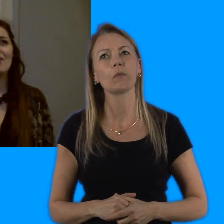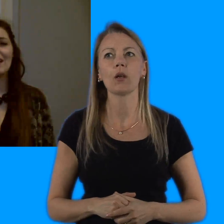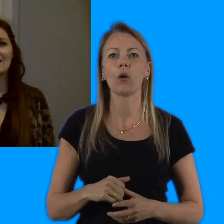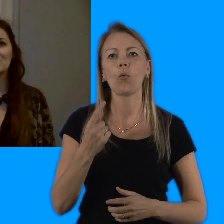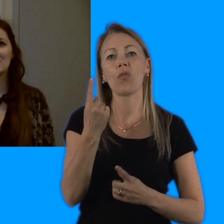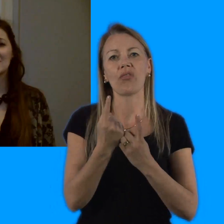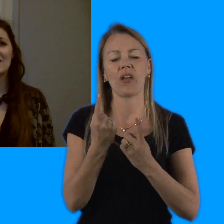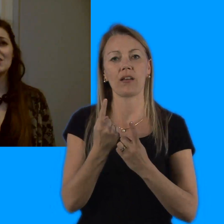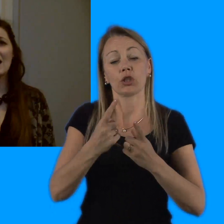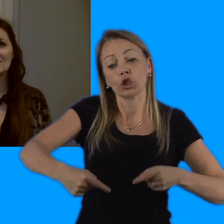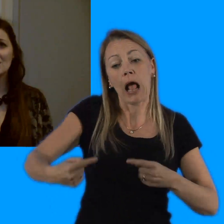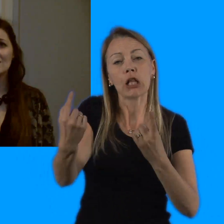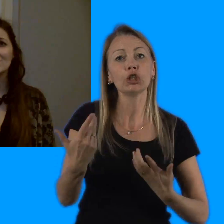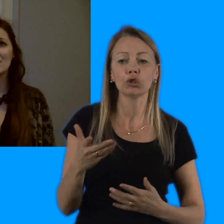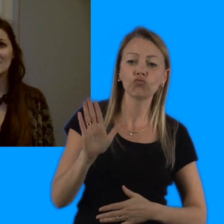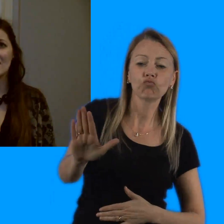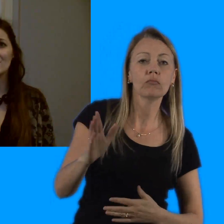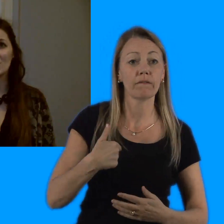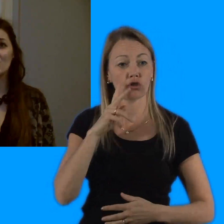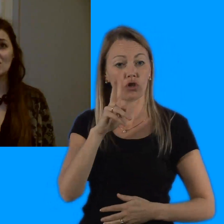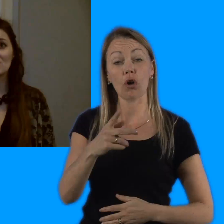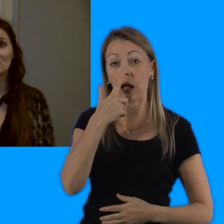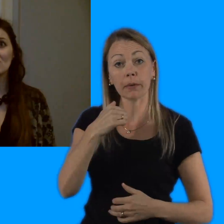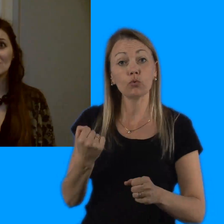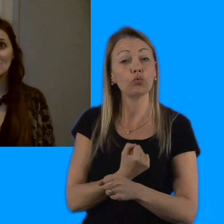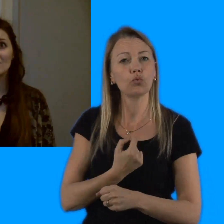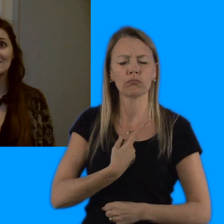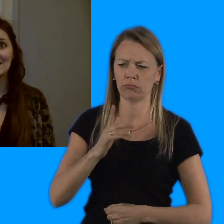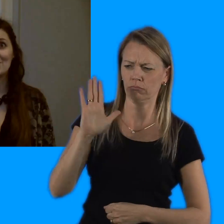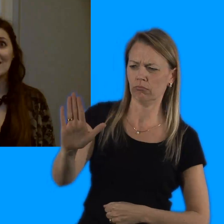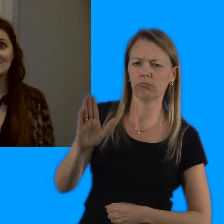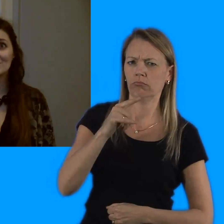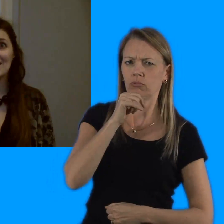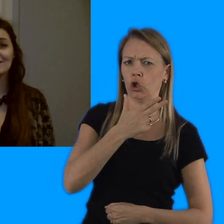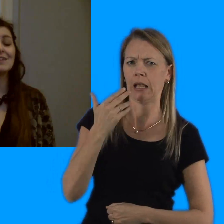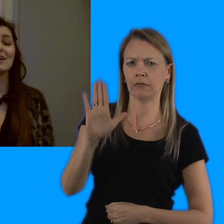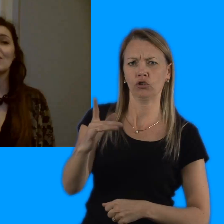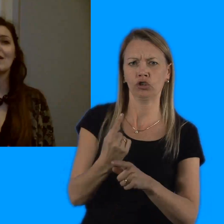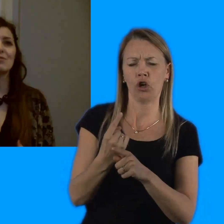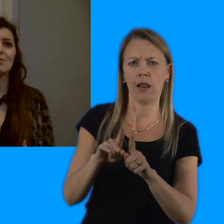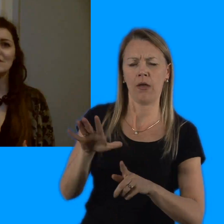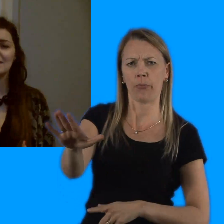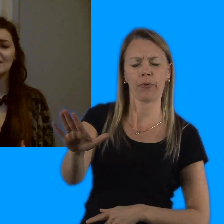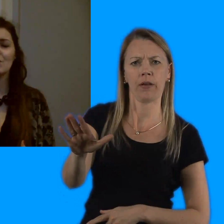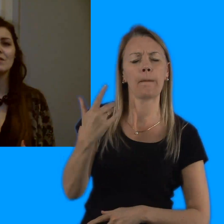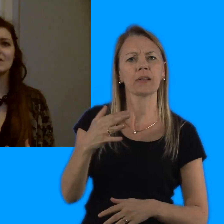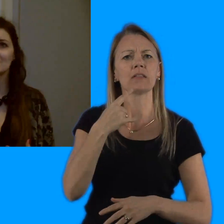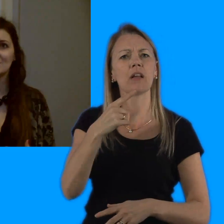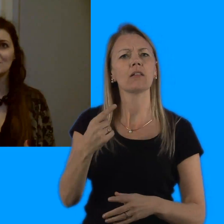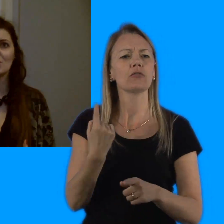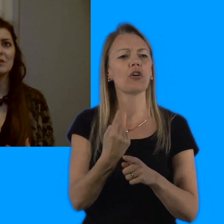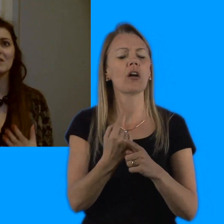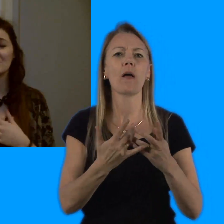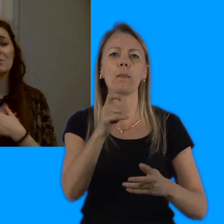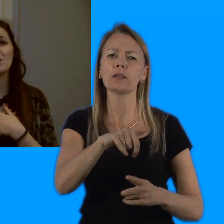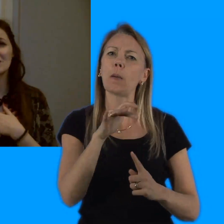But one thing I could do is I think challenge it when I see it, which I do most of the time. I try to do that. And I was saying earlier on to somebody